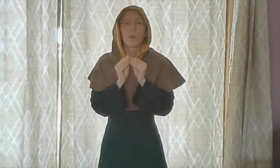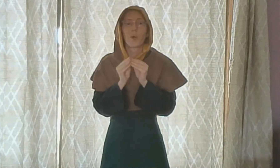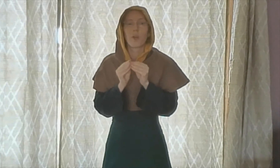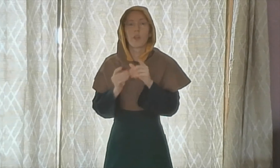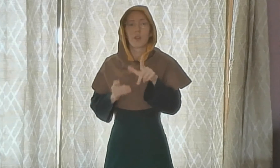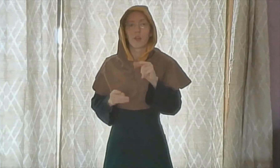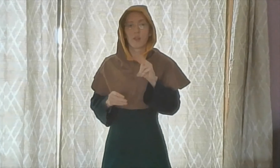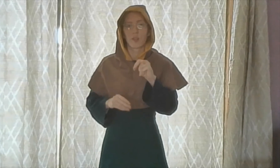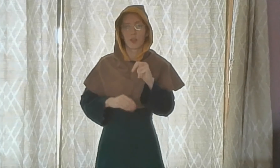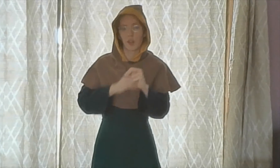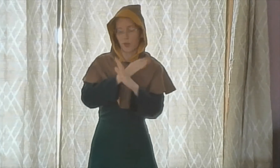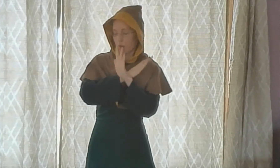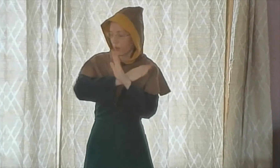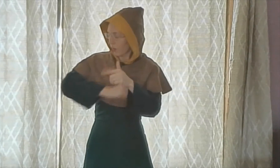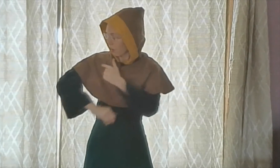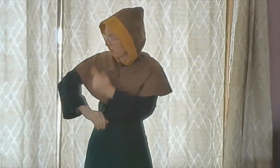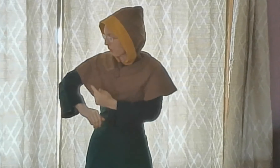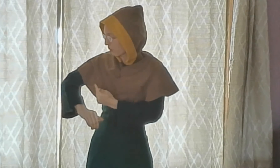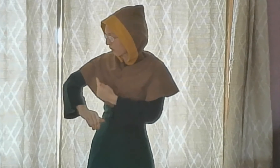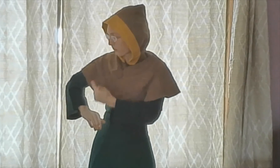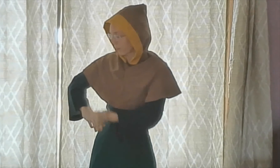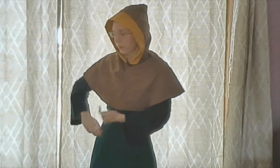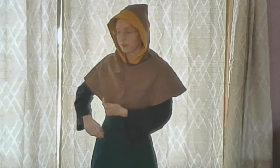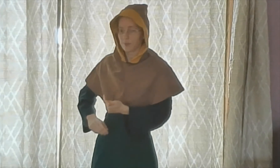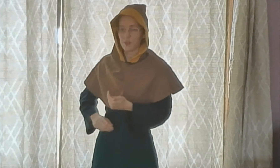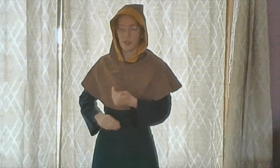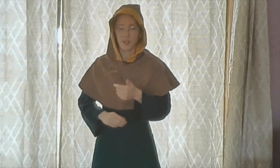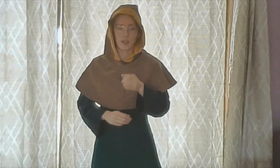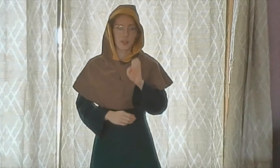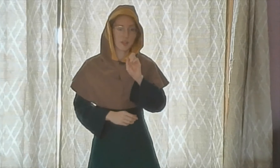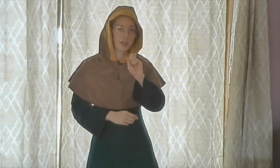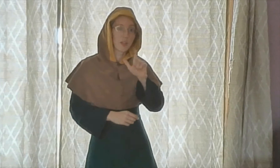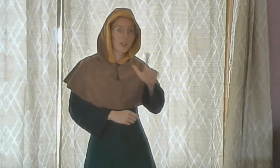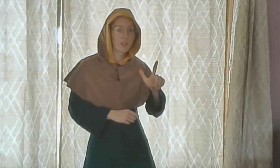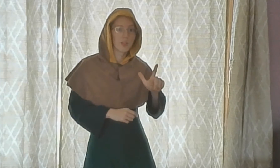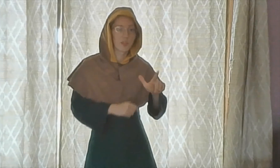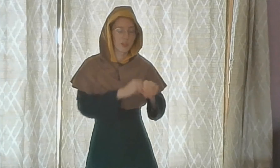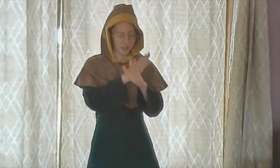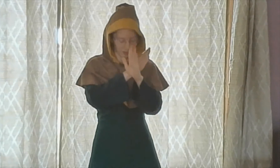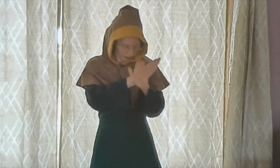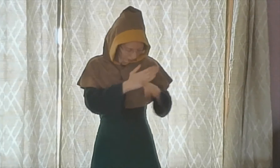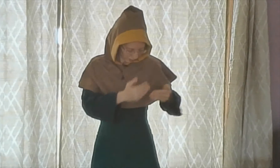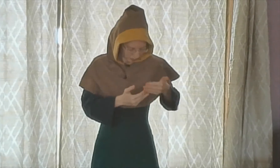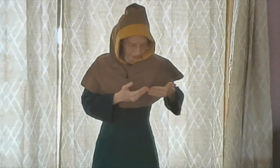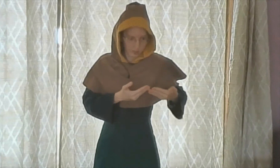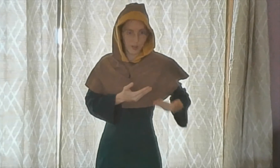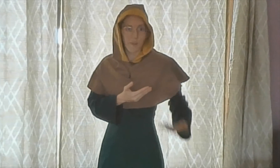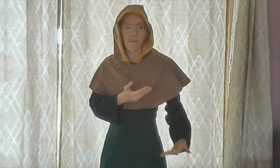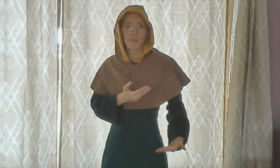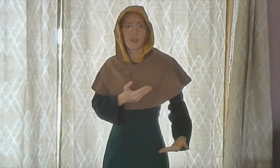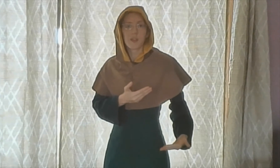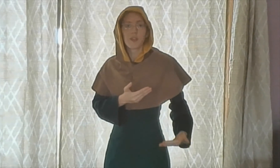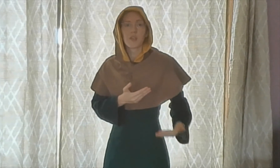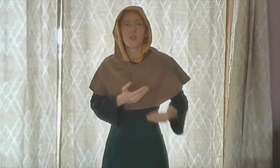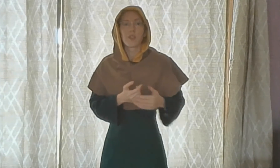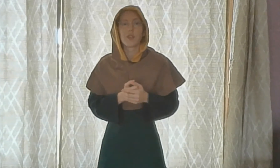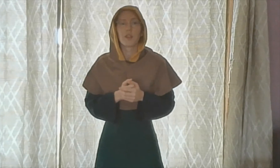alone. While my arms are bound in linen, my legs are wrapped in